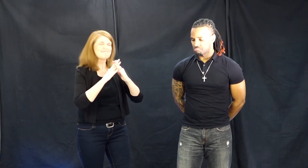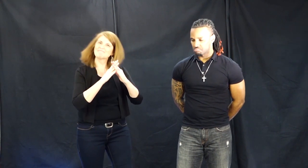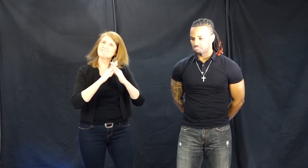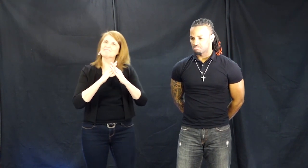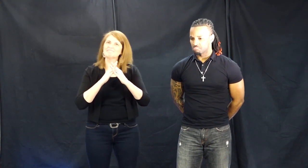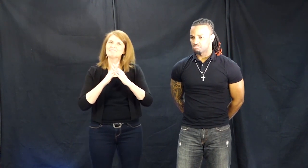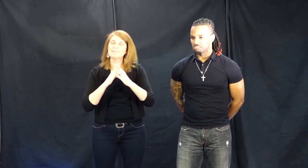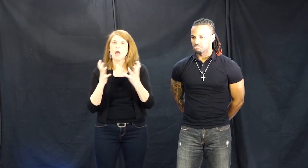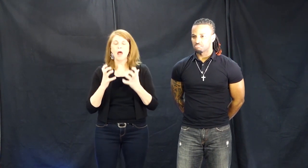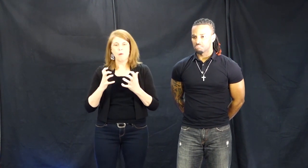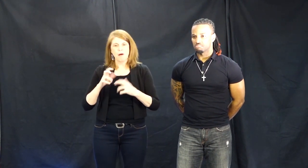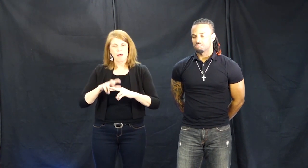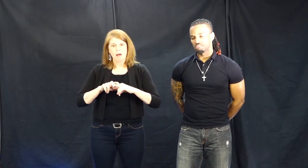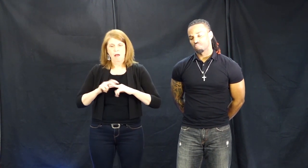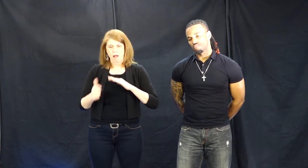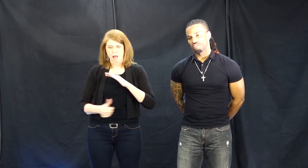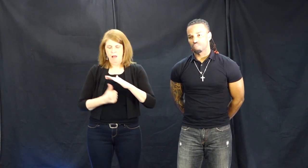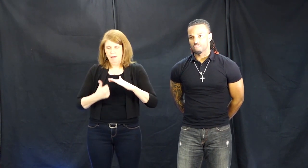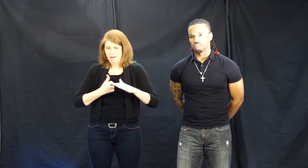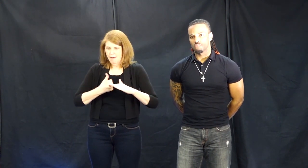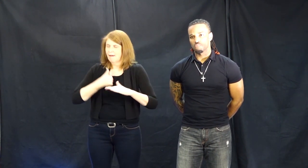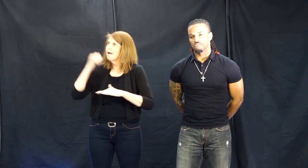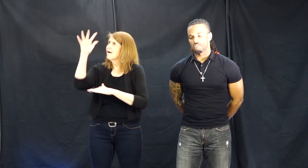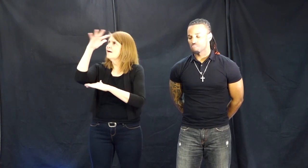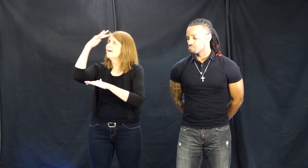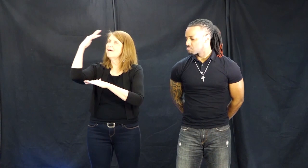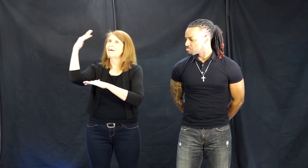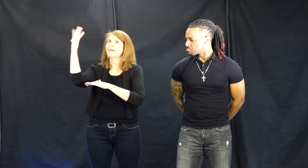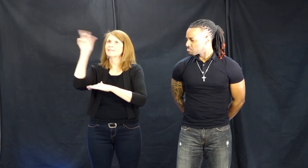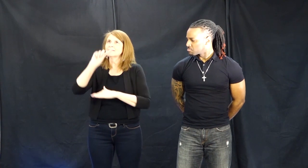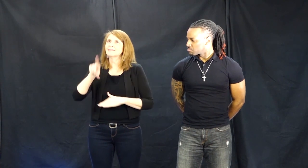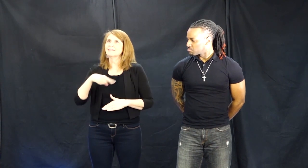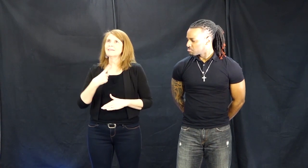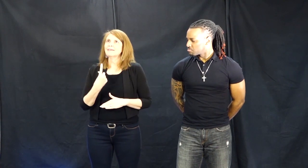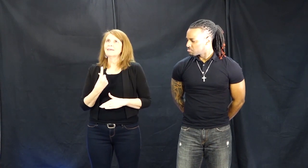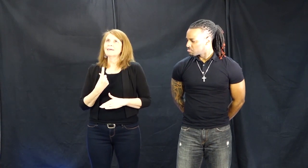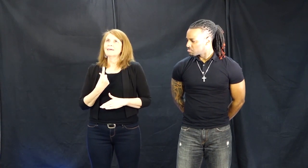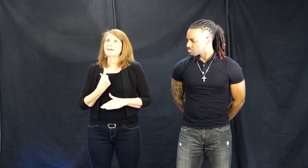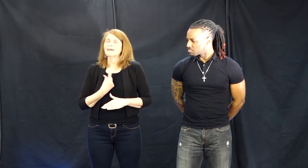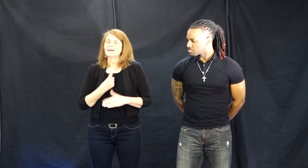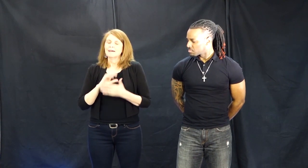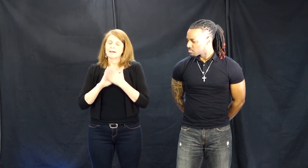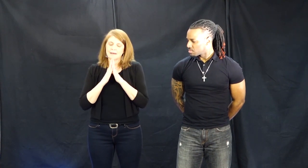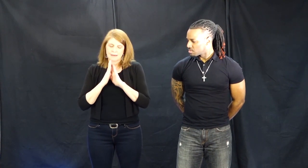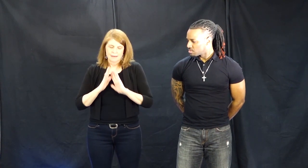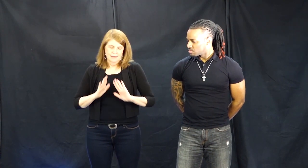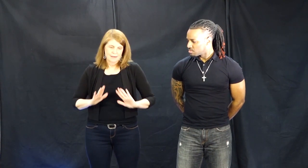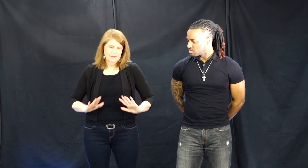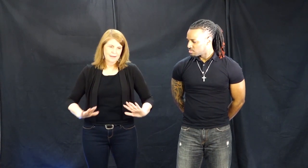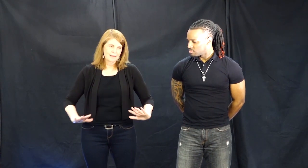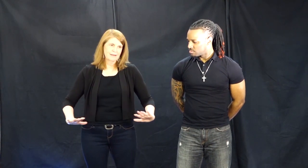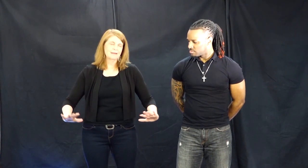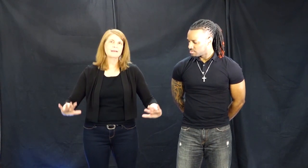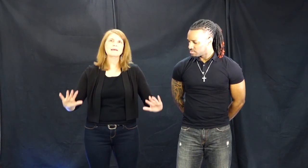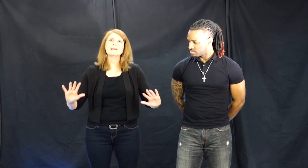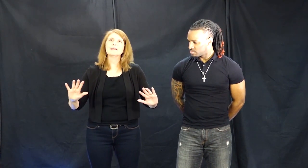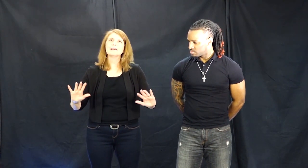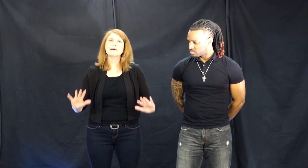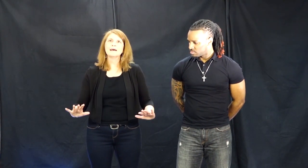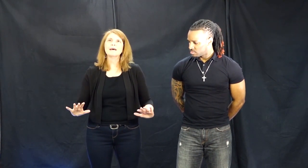I want to sit under my own vine and fig tree, a moment alone in the shade,